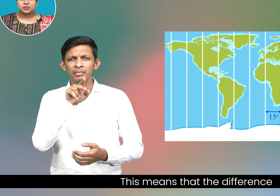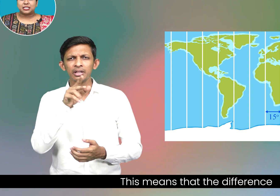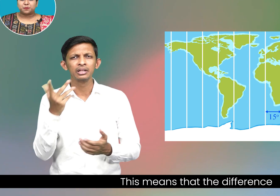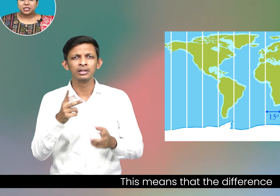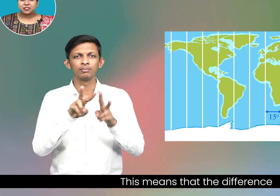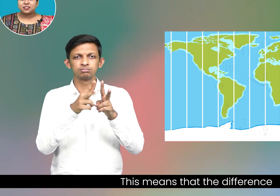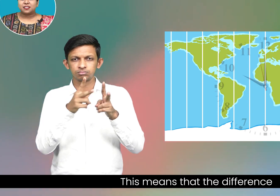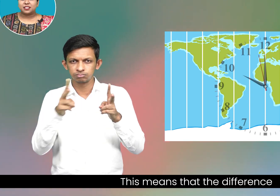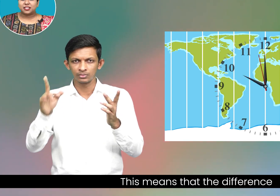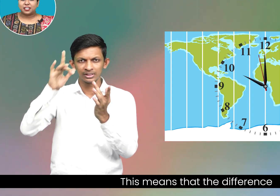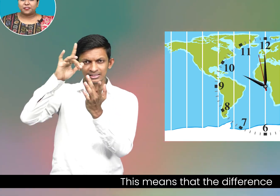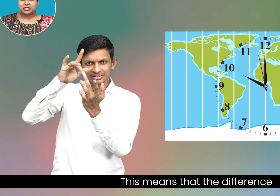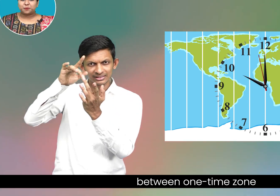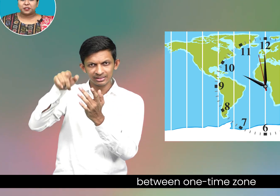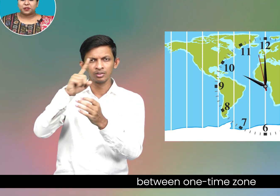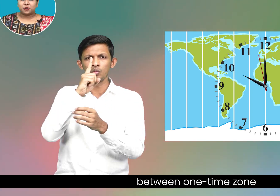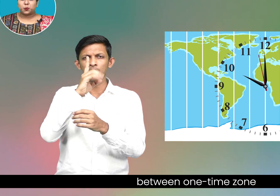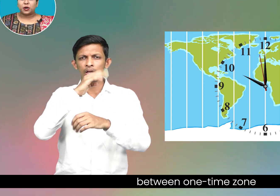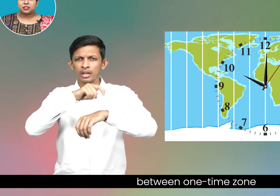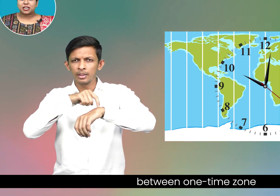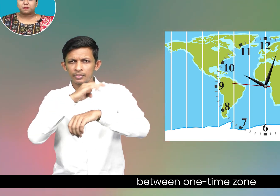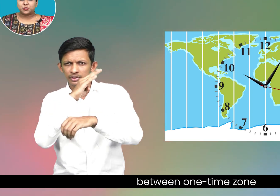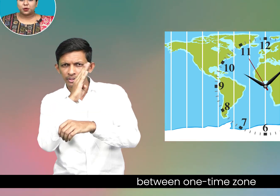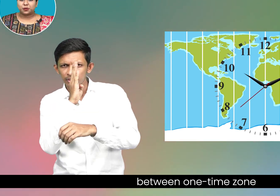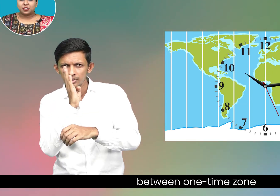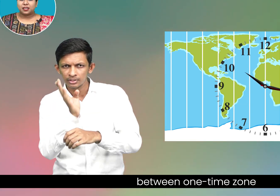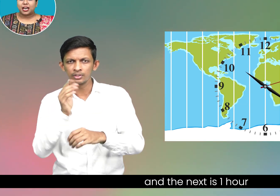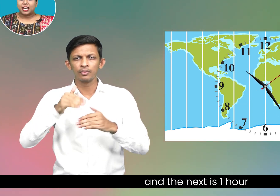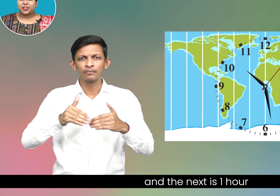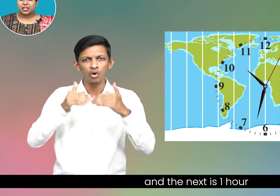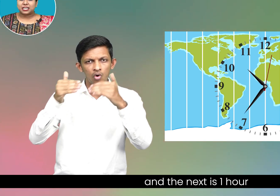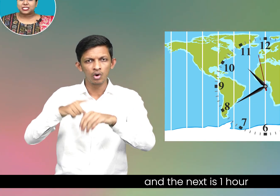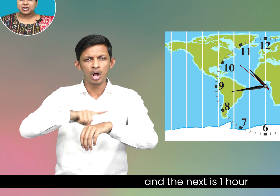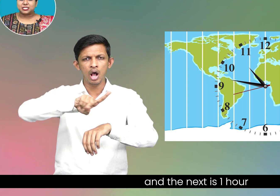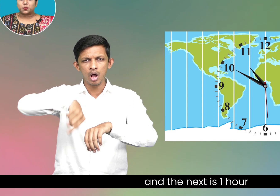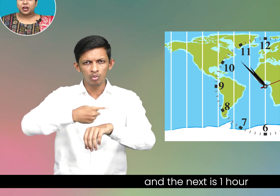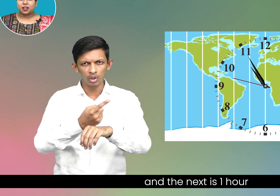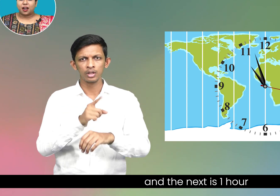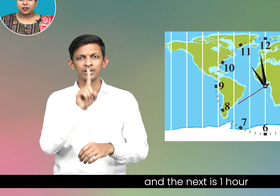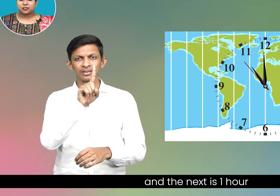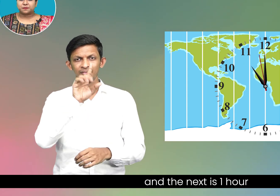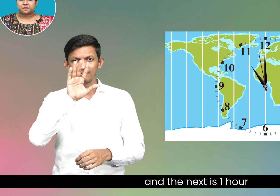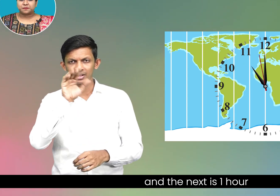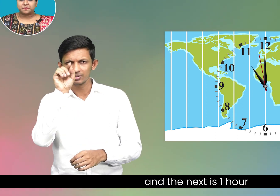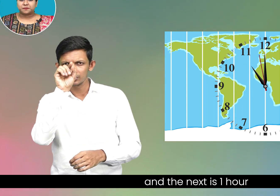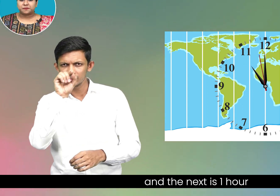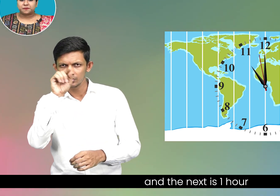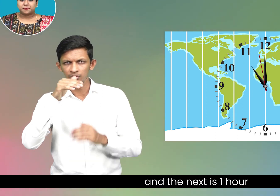This means that the difference between one time zone and the next is one hour.